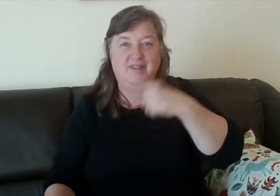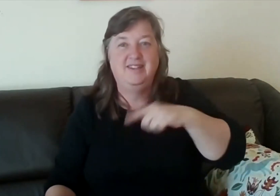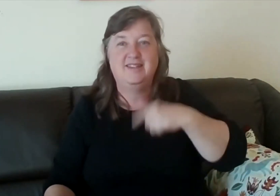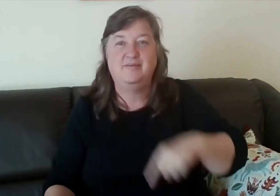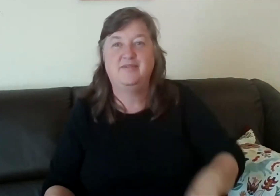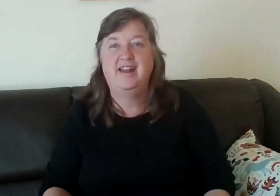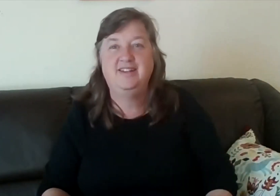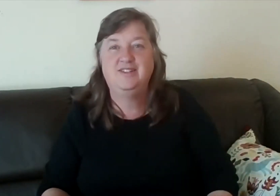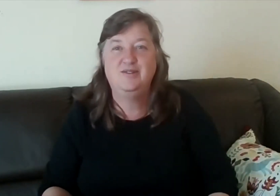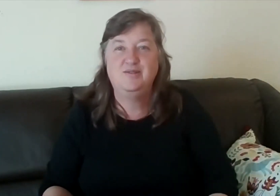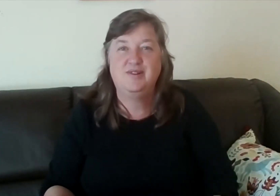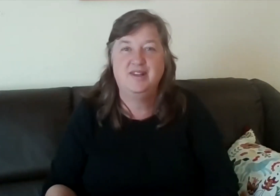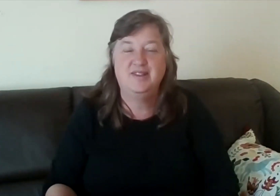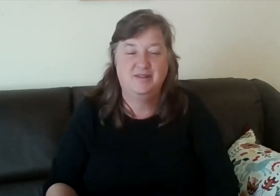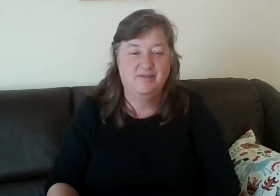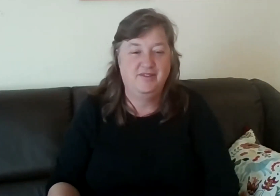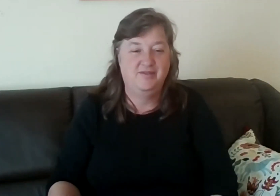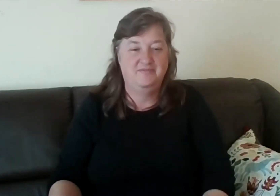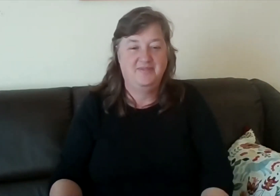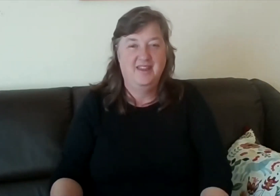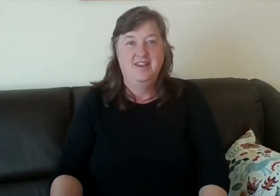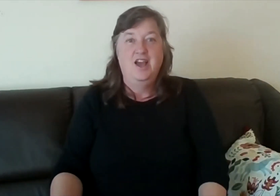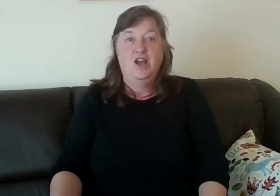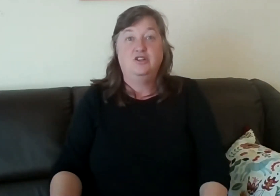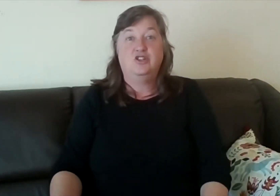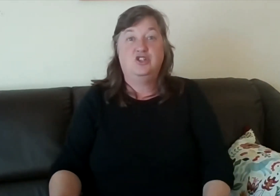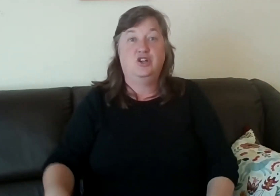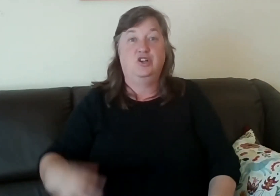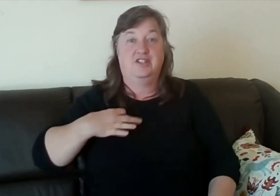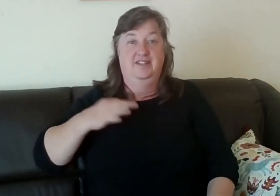in some of that into the review. Shirt,